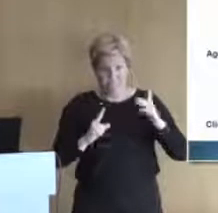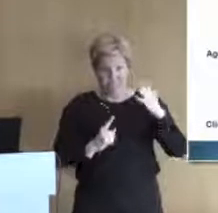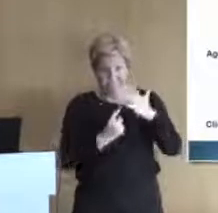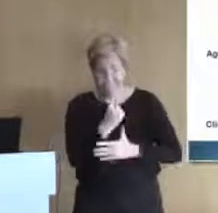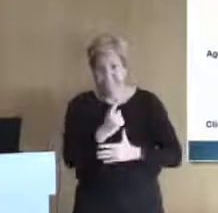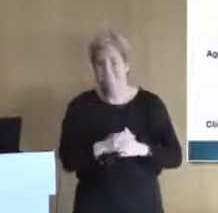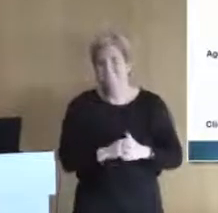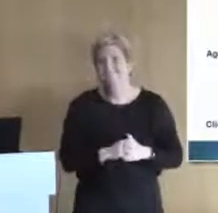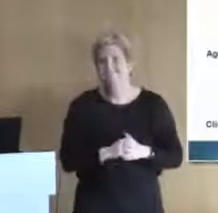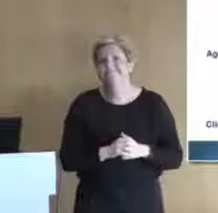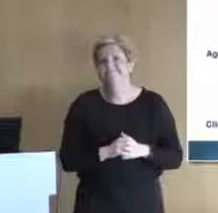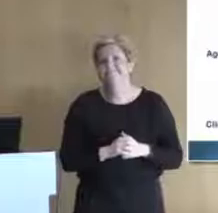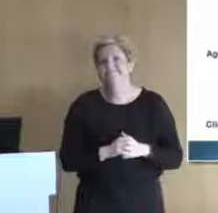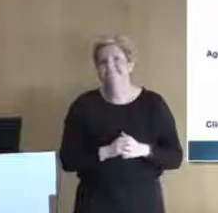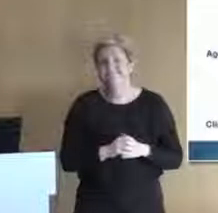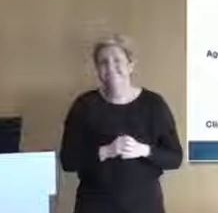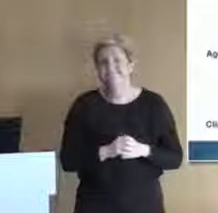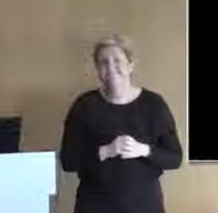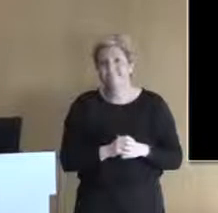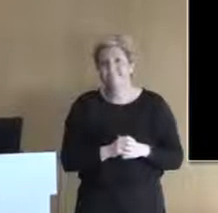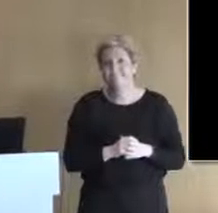you need to do is X, Y, or Z.